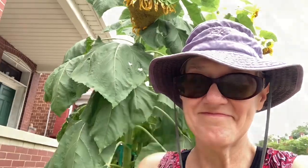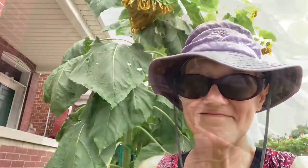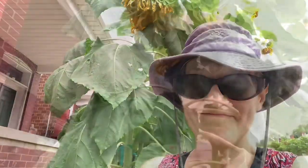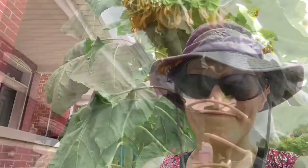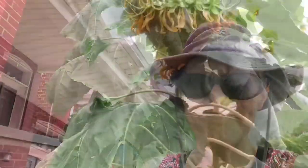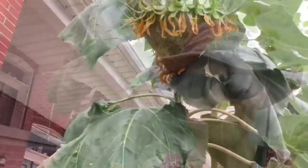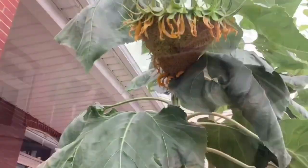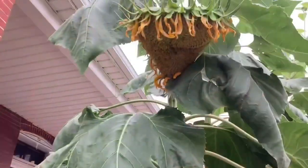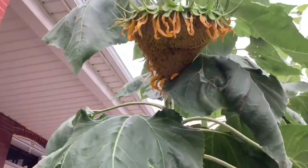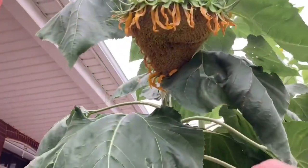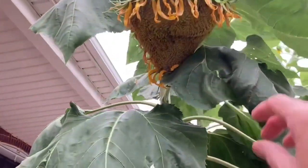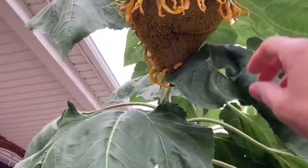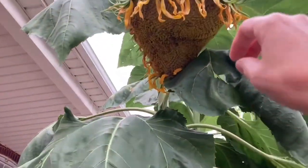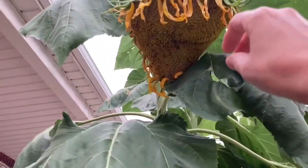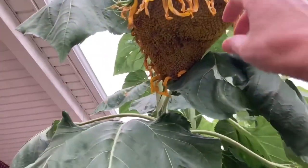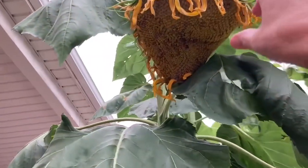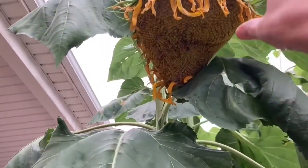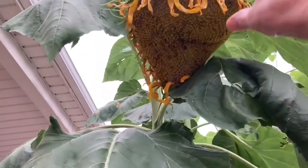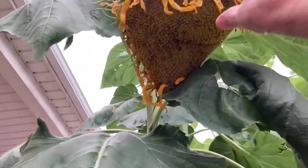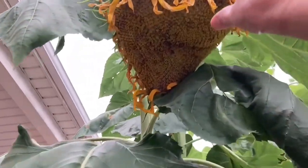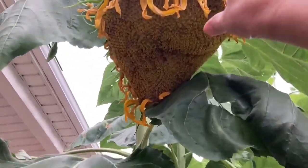need to cover and protect this soon.